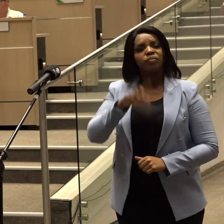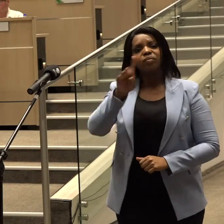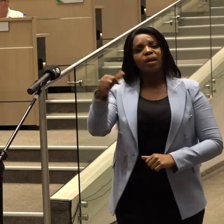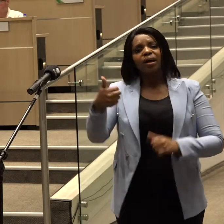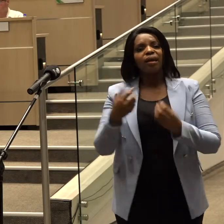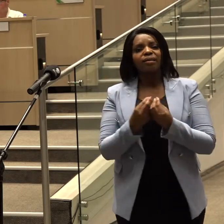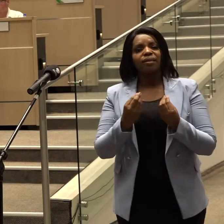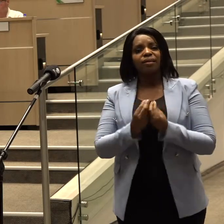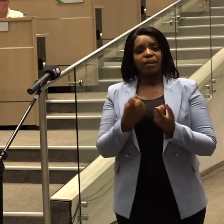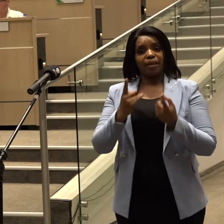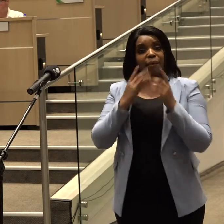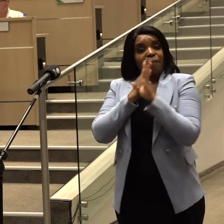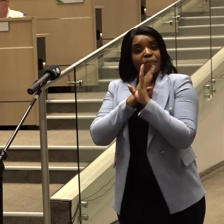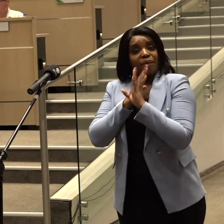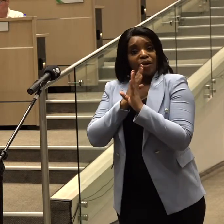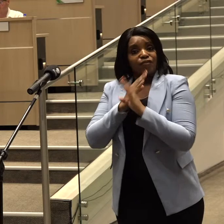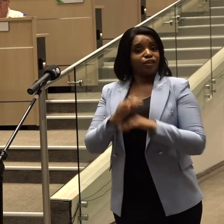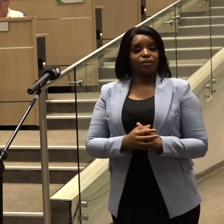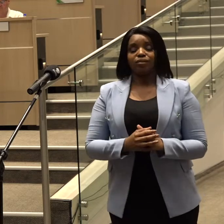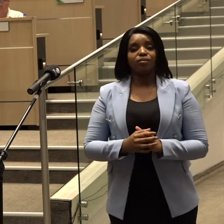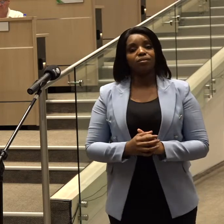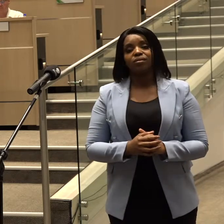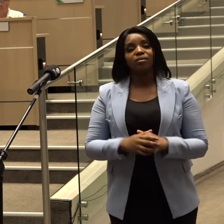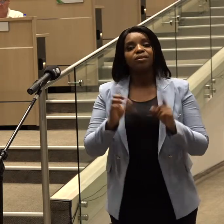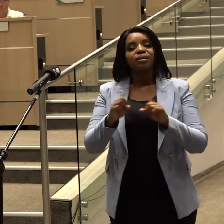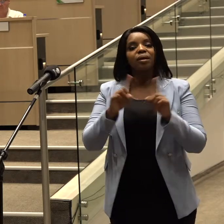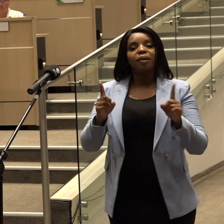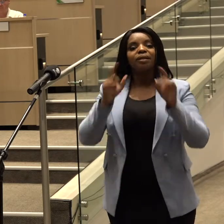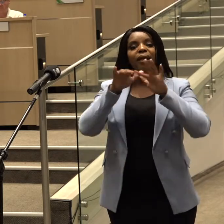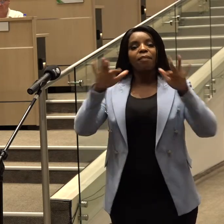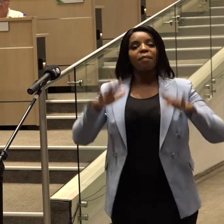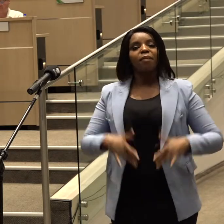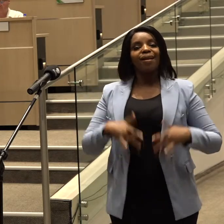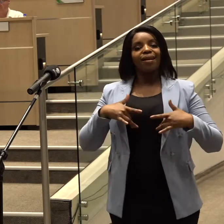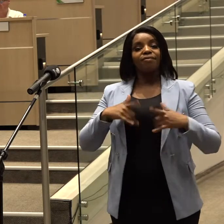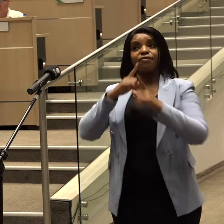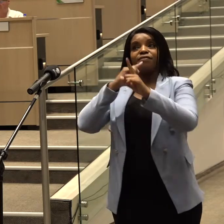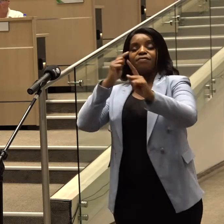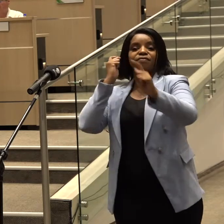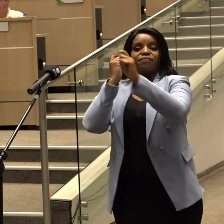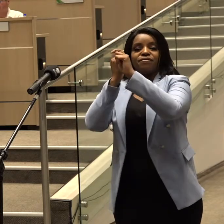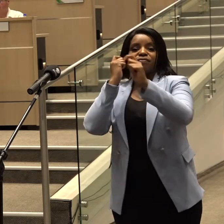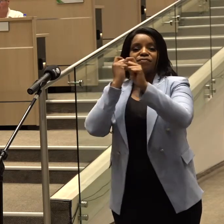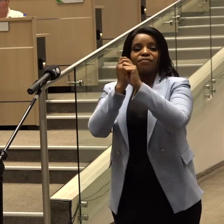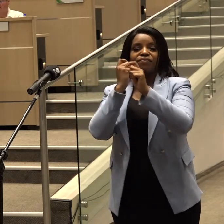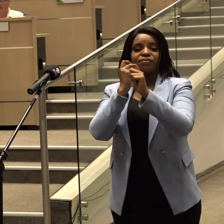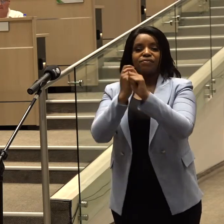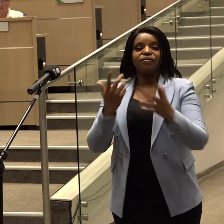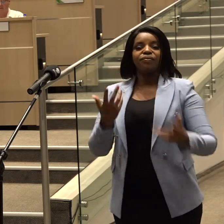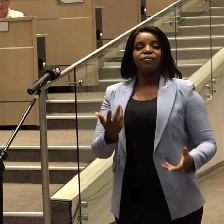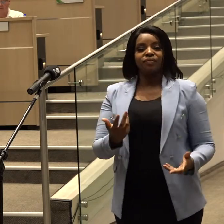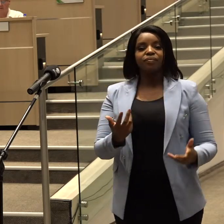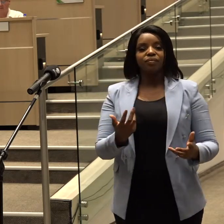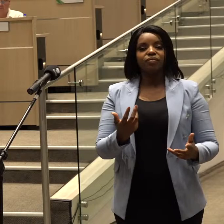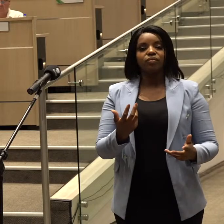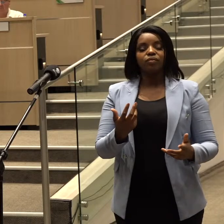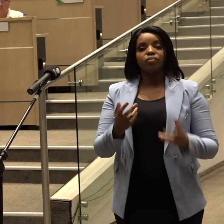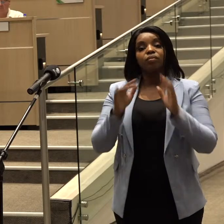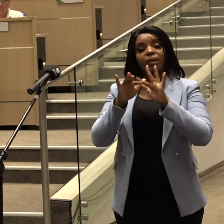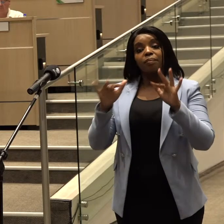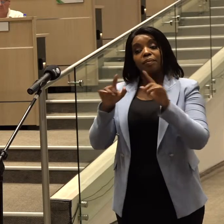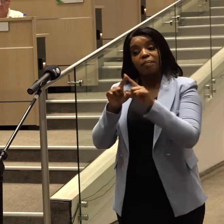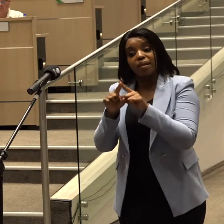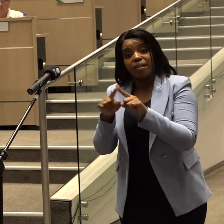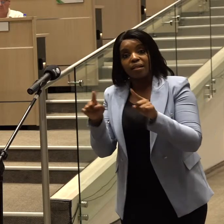that of course there's informal settlers or dwellers uh you know people that are building shelters welcome